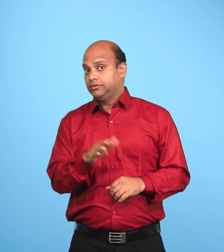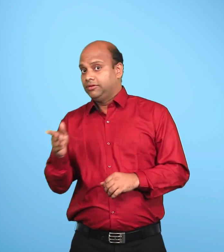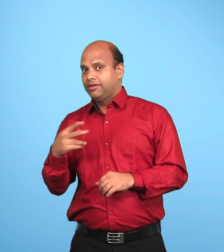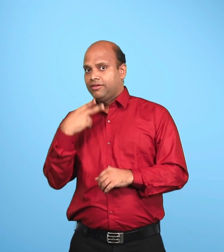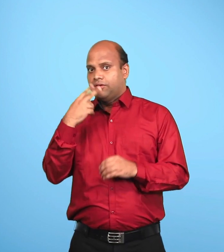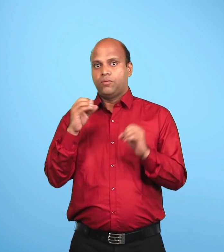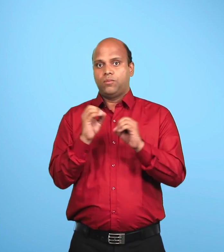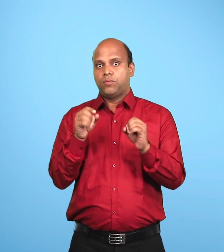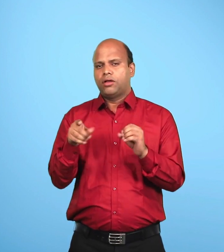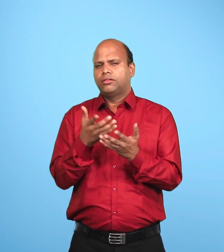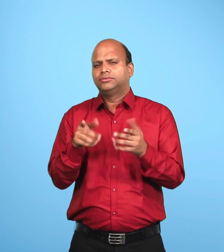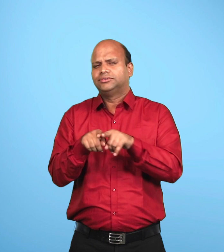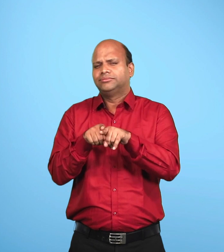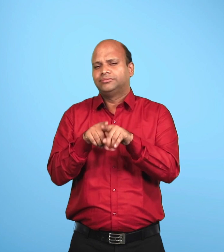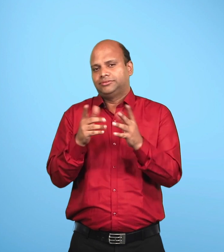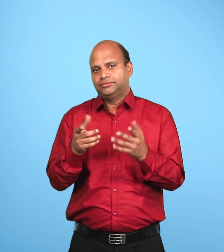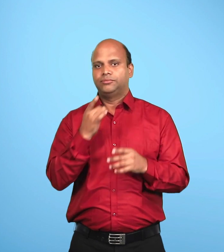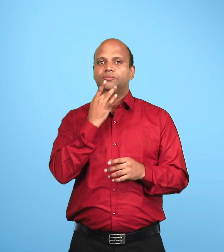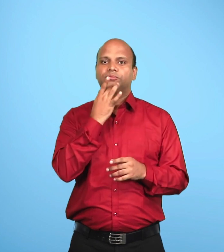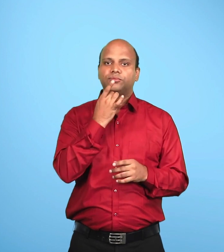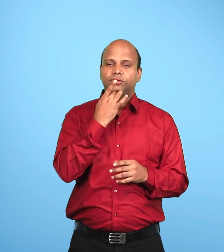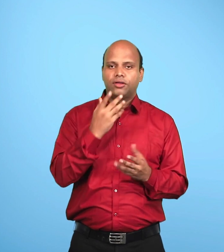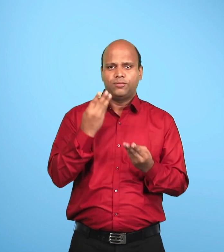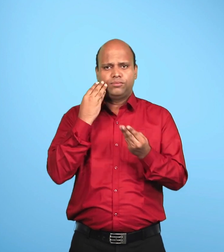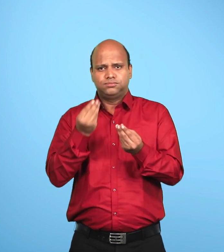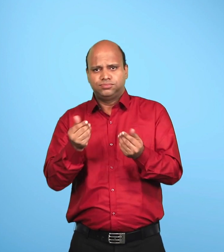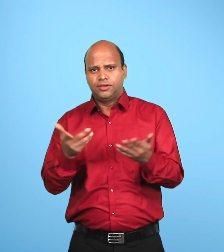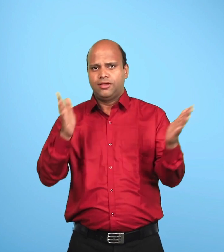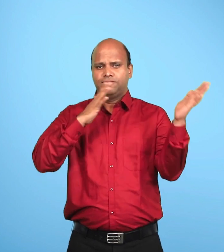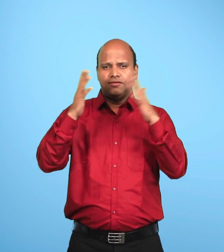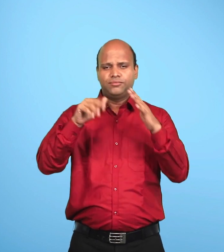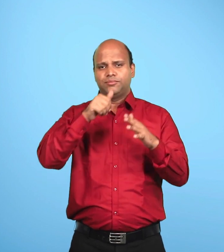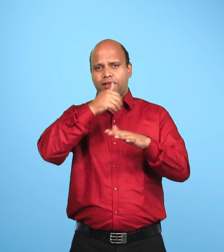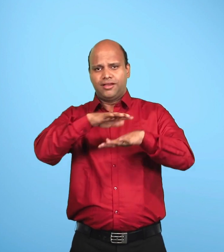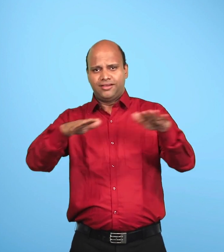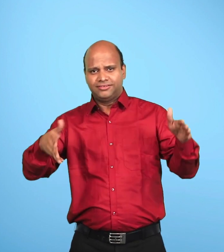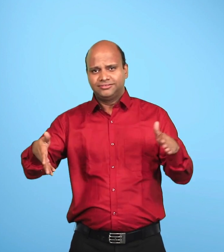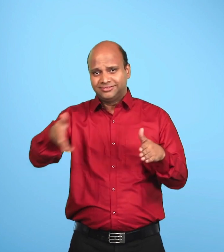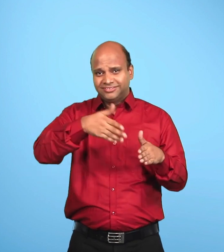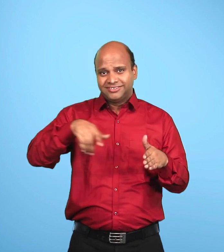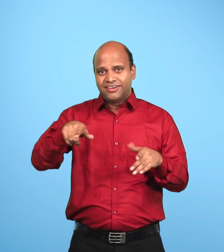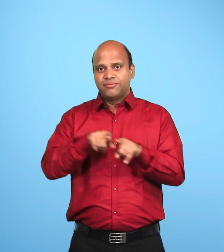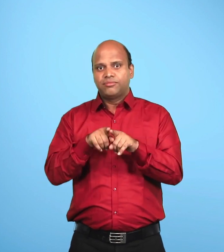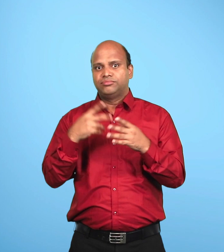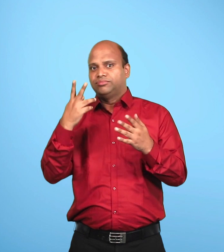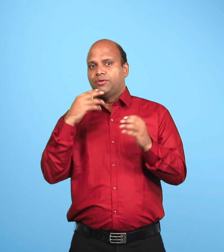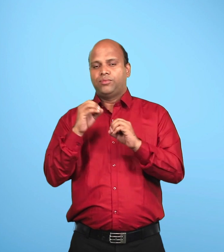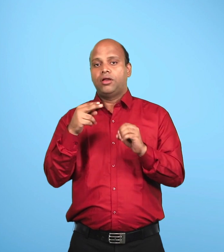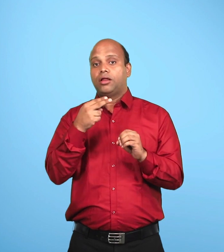The non-living things such as rocks, soil, air, and water in the habitat constitute its